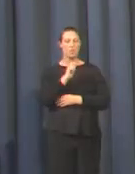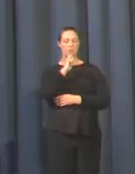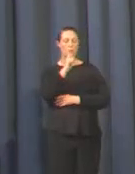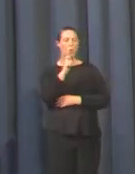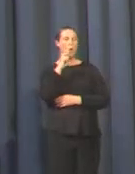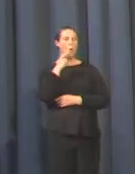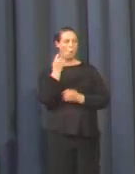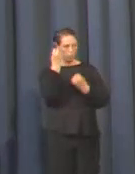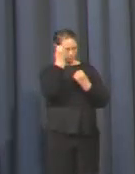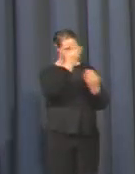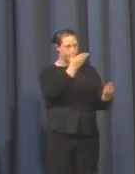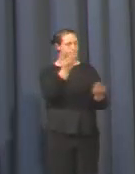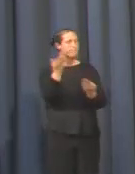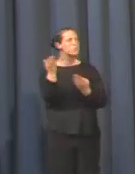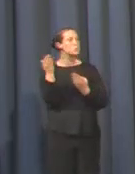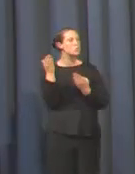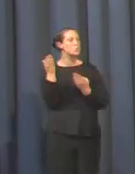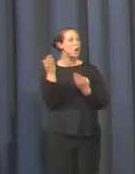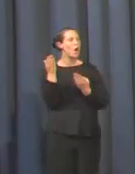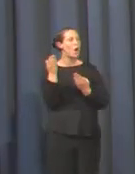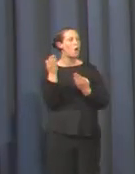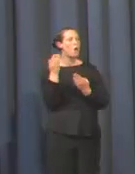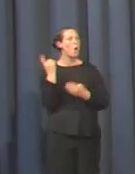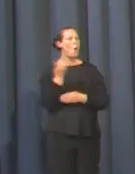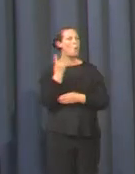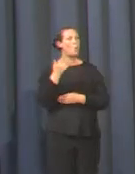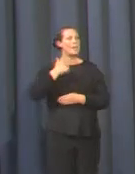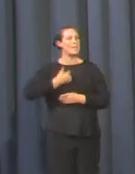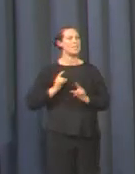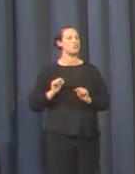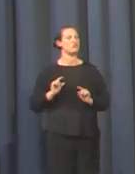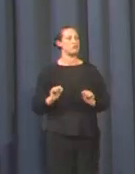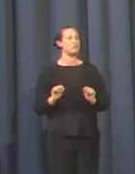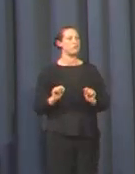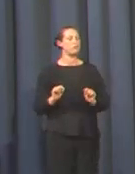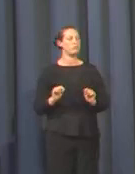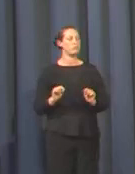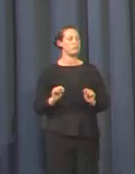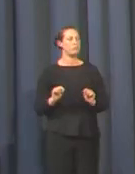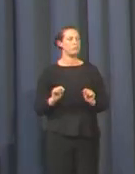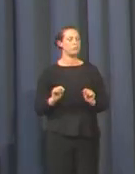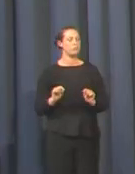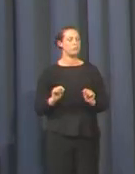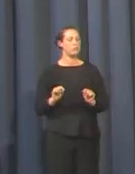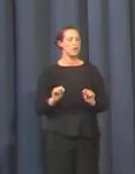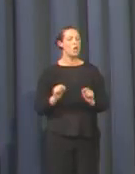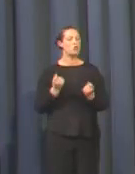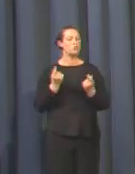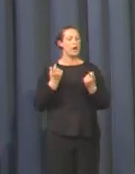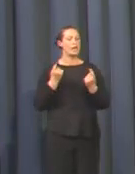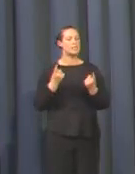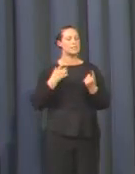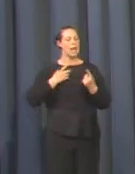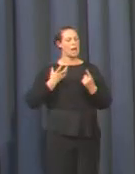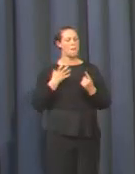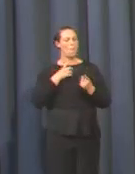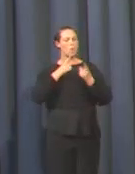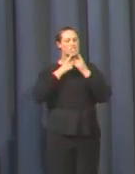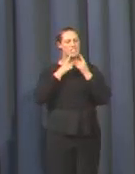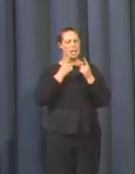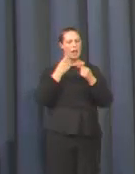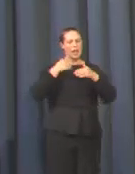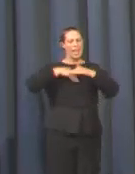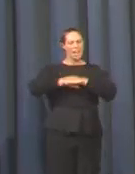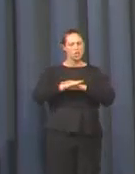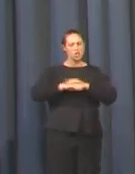inform what we need to do remaining to get a better understanding of what happened internally and